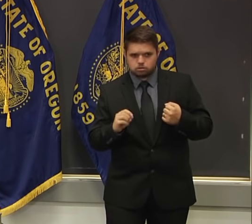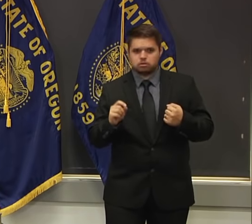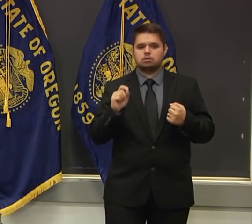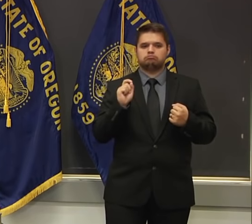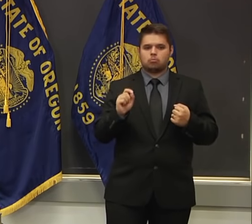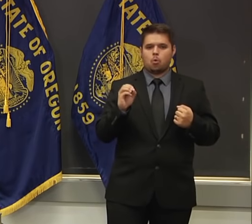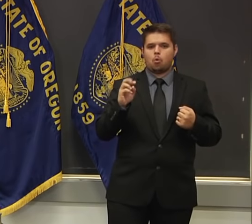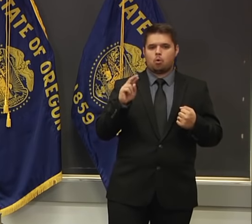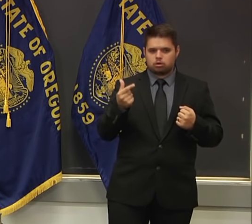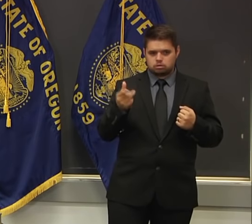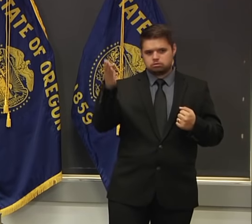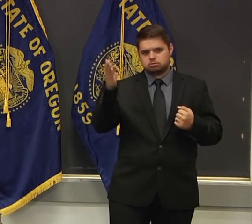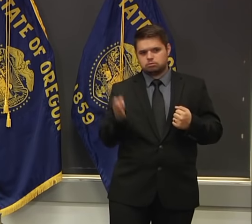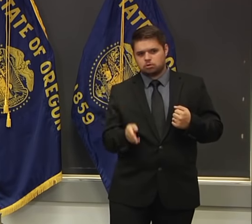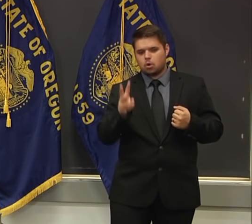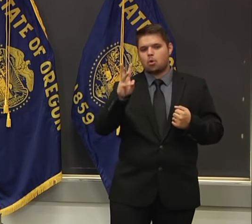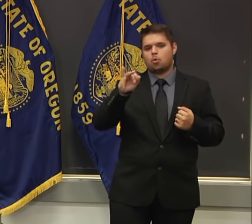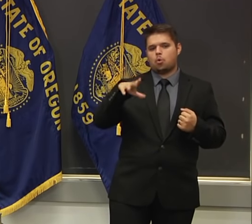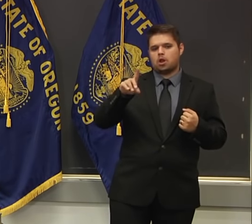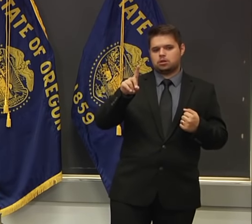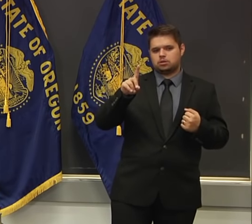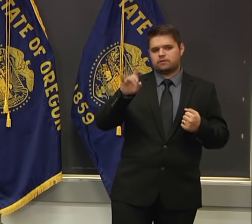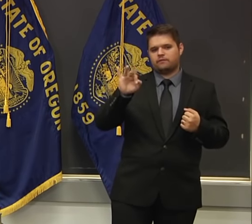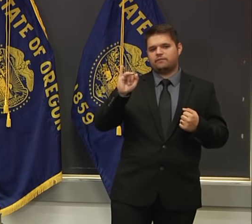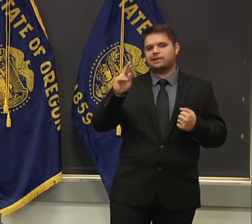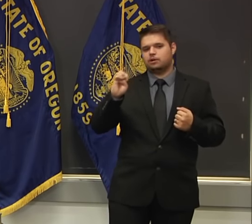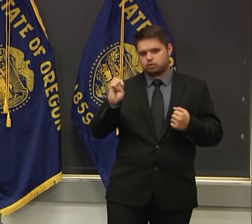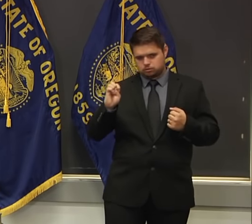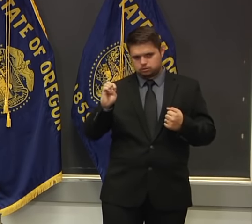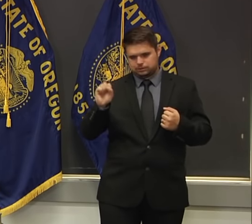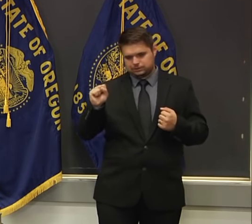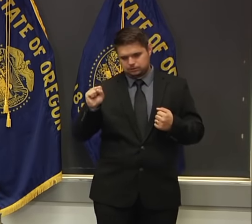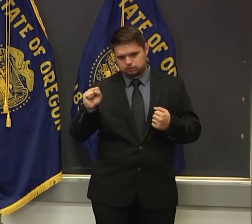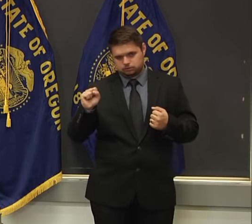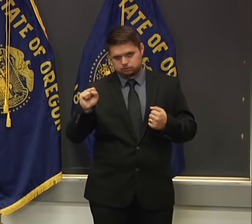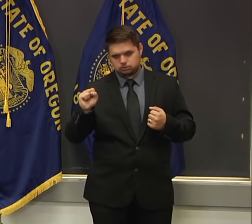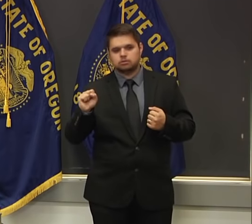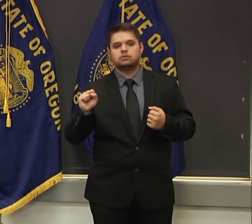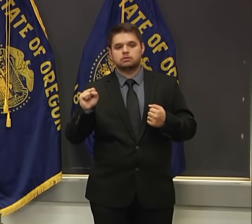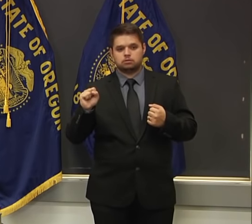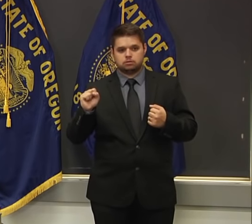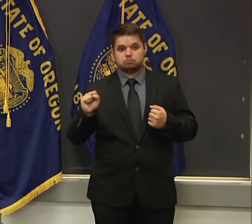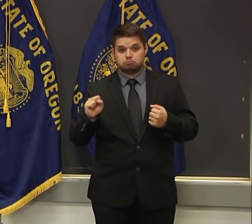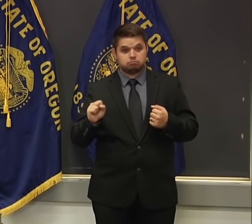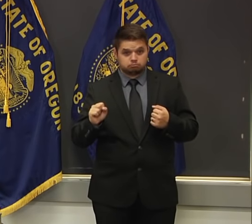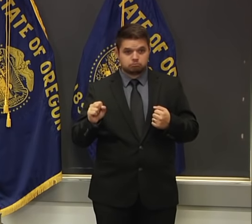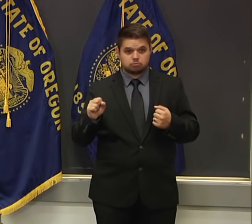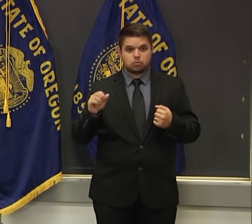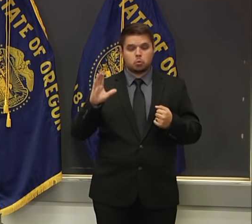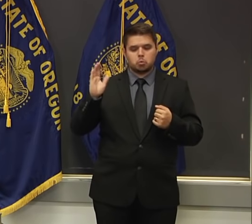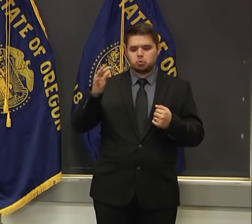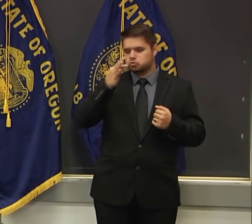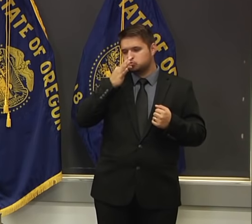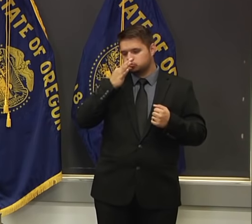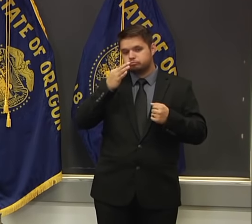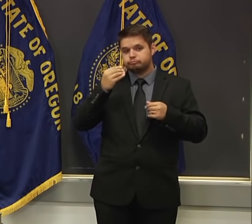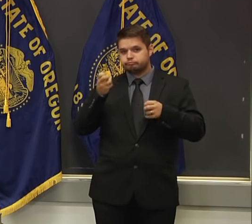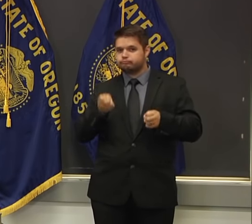healthoregon.org/wildfires with an S at the end. And there's not information on there right now, but we will be adding information about public